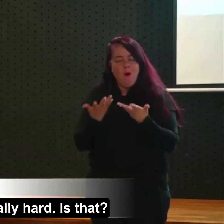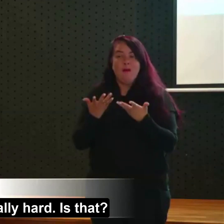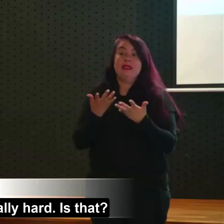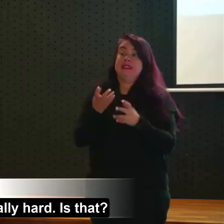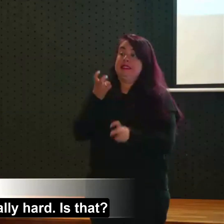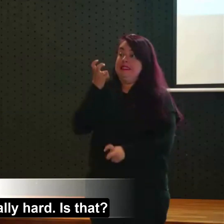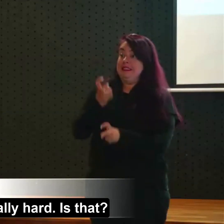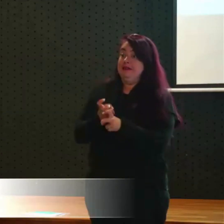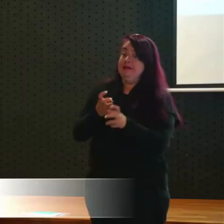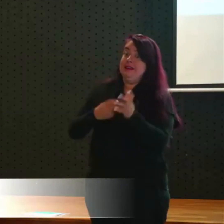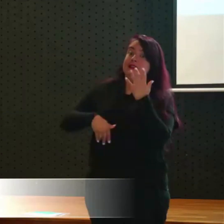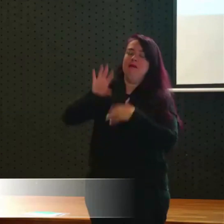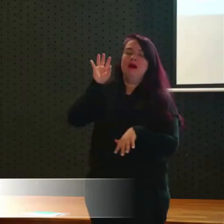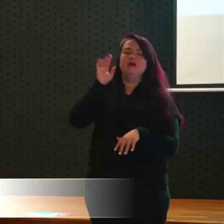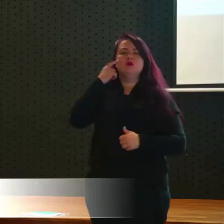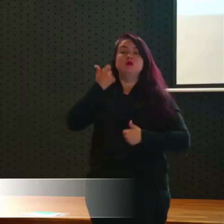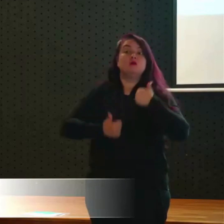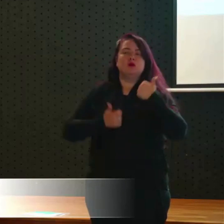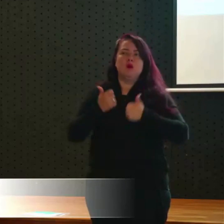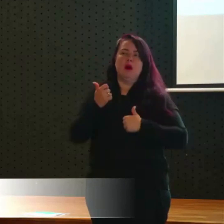hard is that